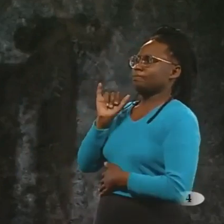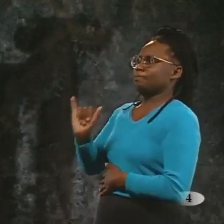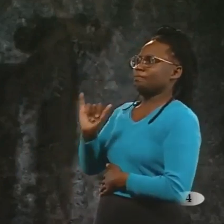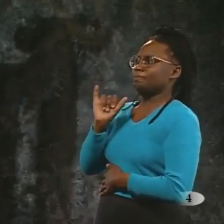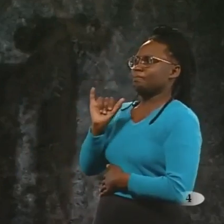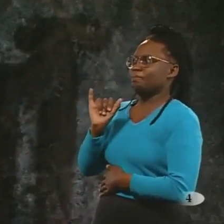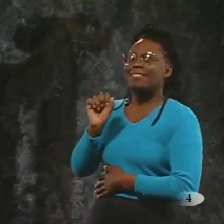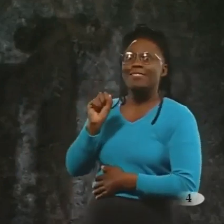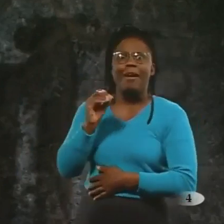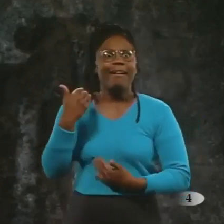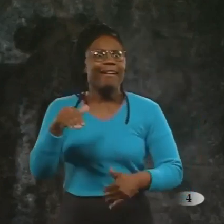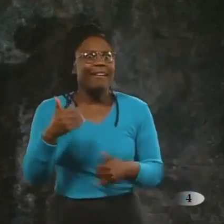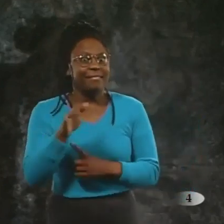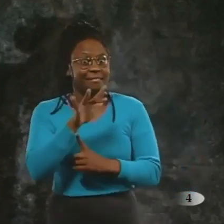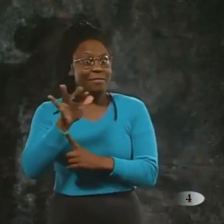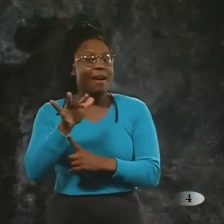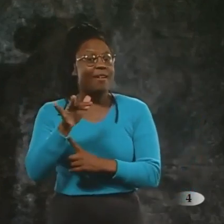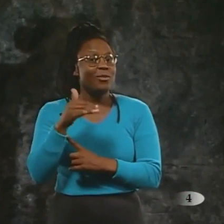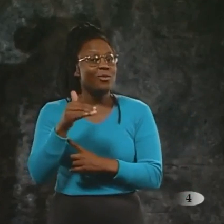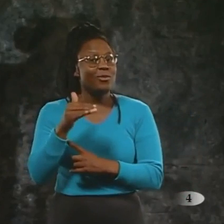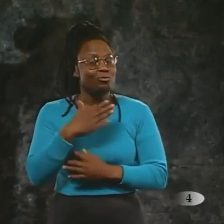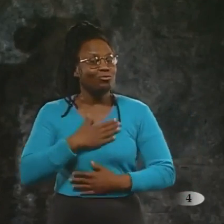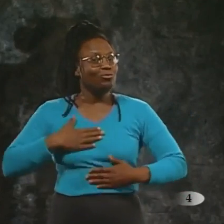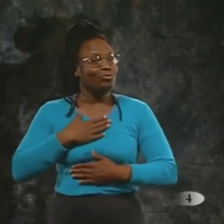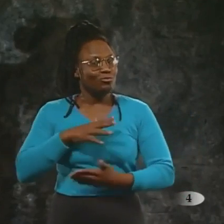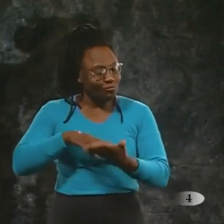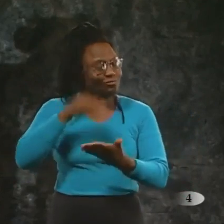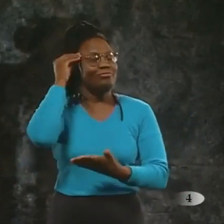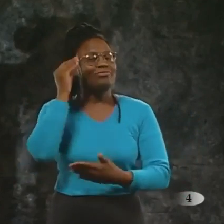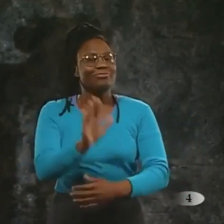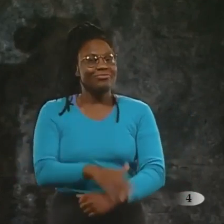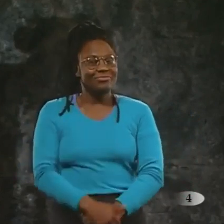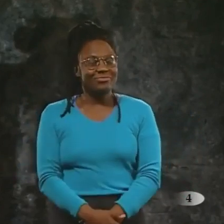So learning fingerspelling, if you learn spelling first, requires it's a different